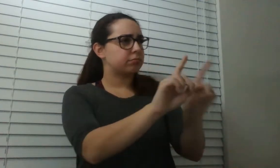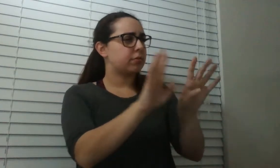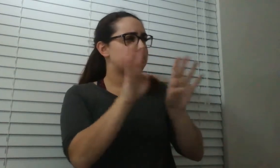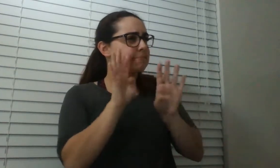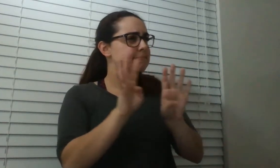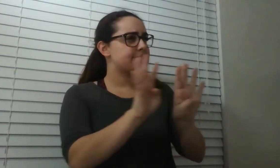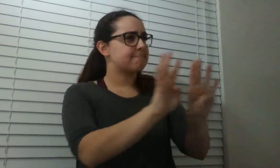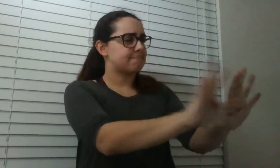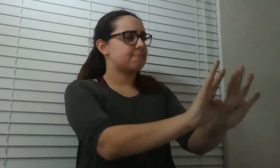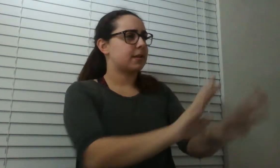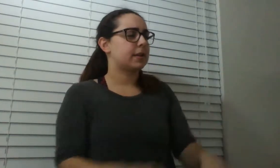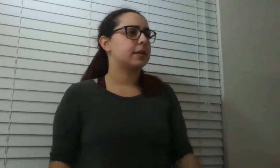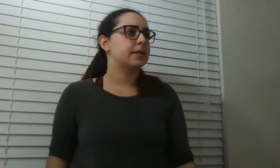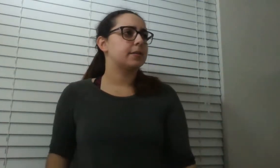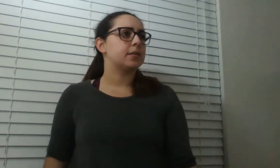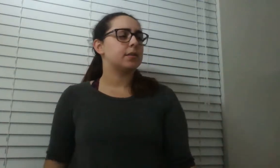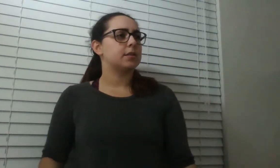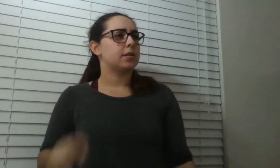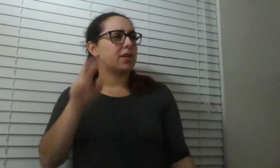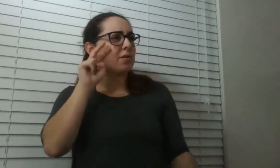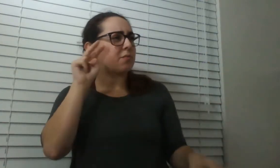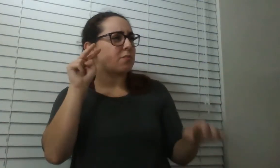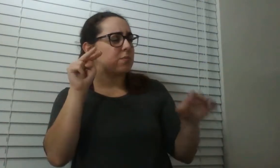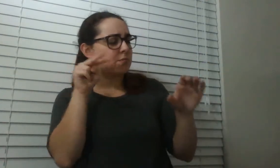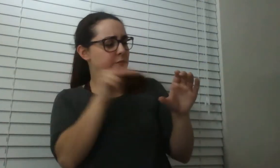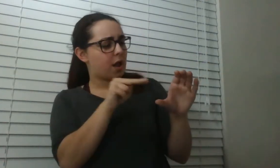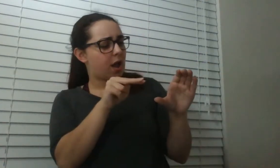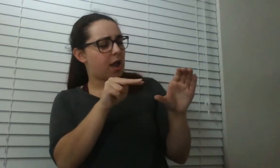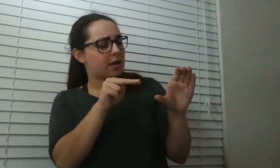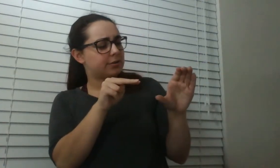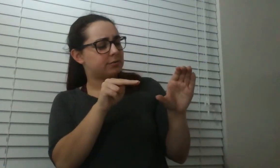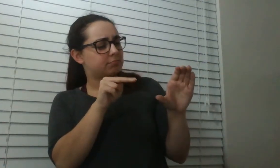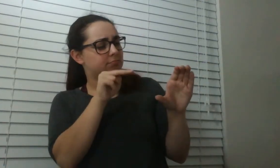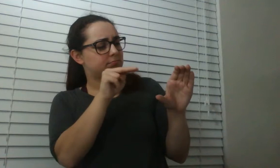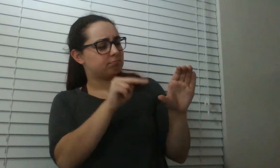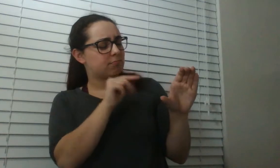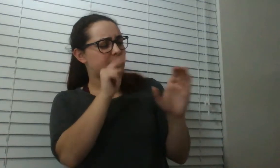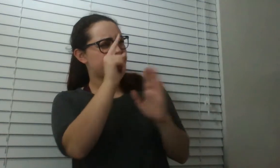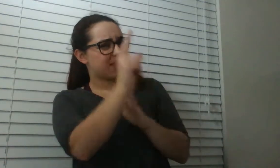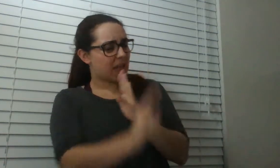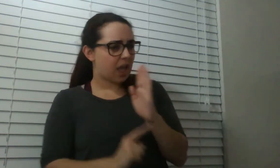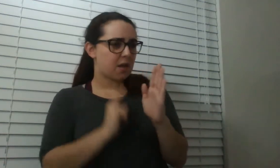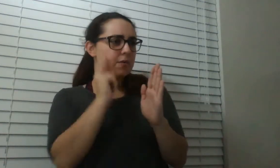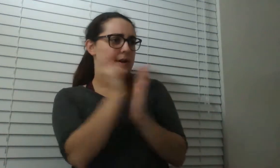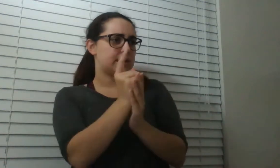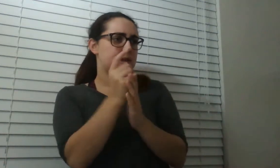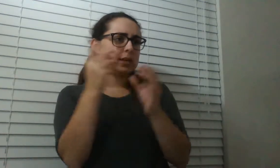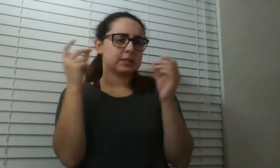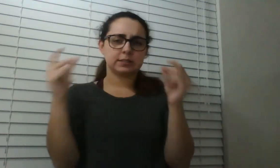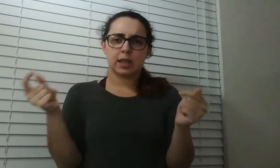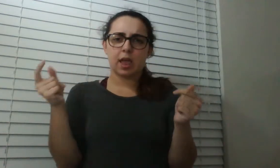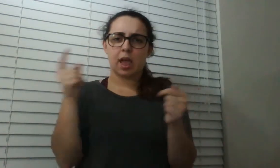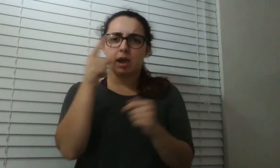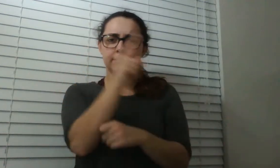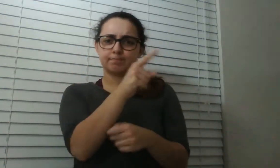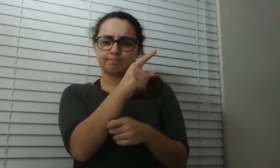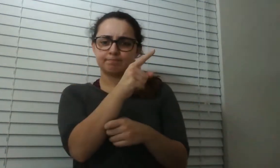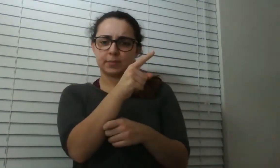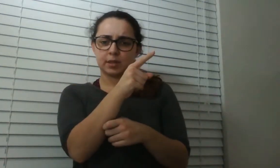They stared at it for about an hour, not really saying much. And then suddenly it just hits Dirk. Oh. Wait a second. We gotta